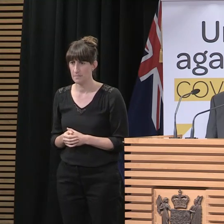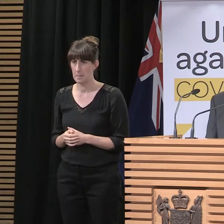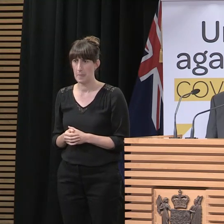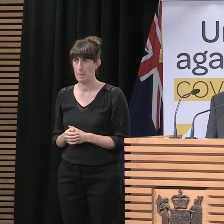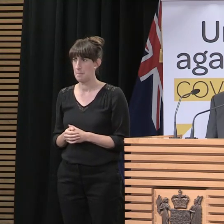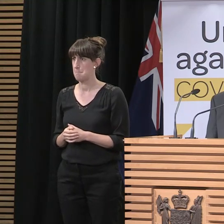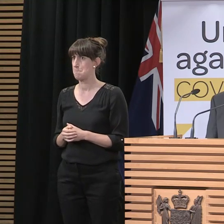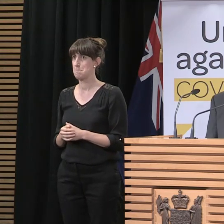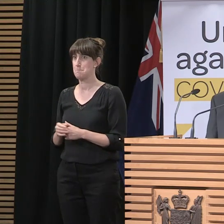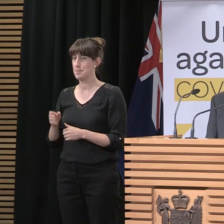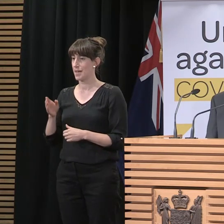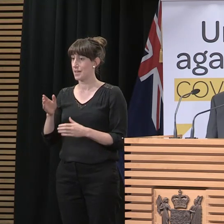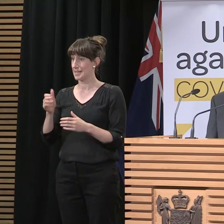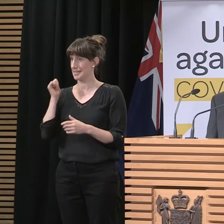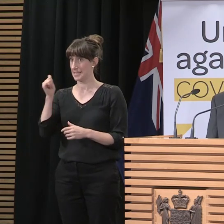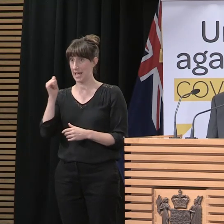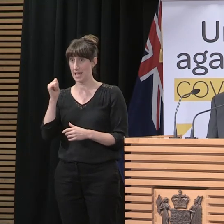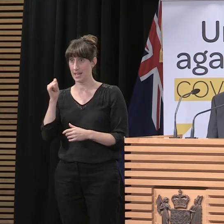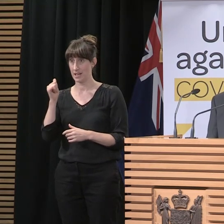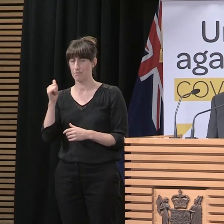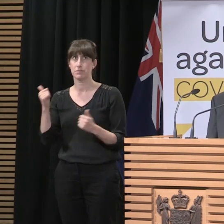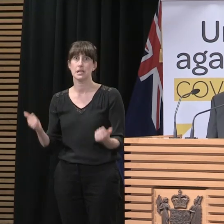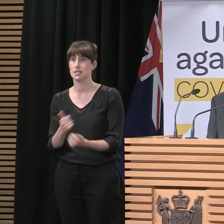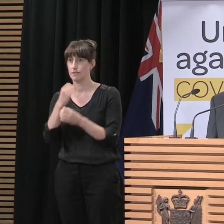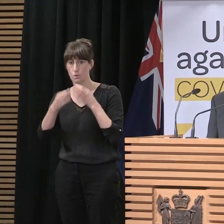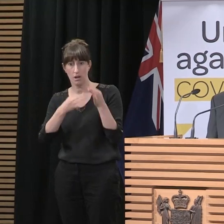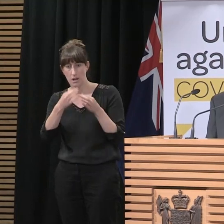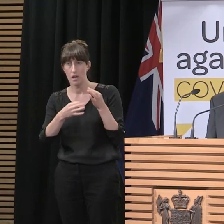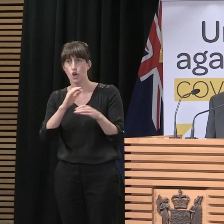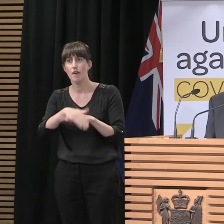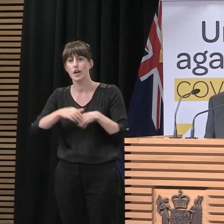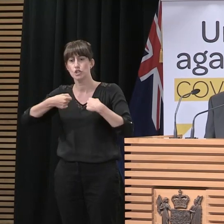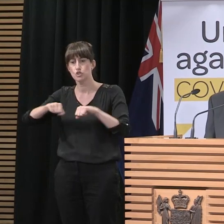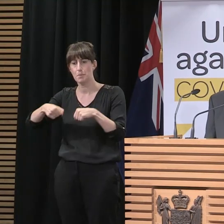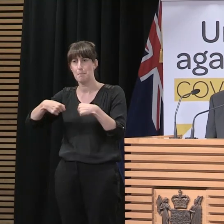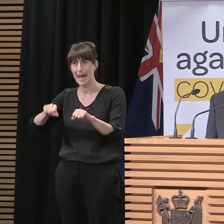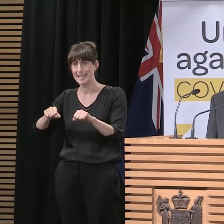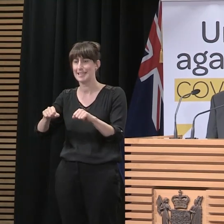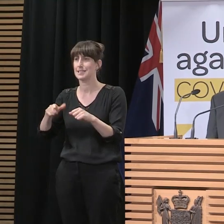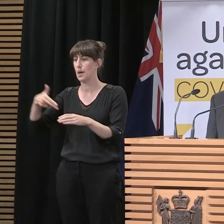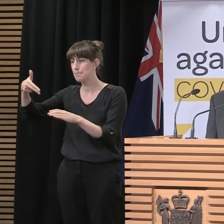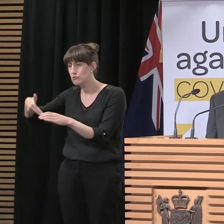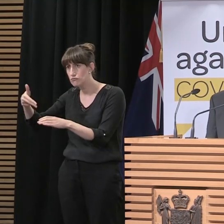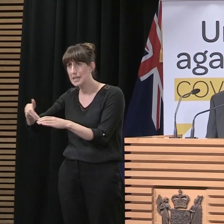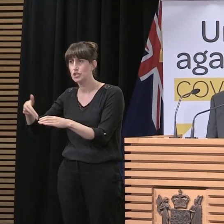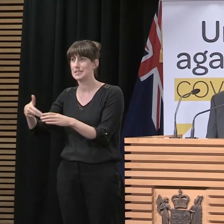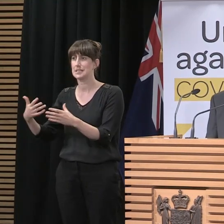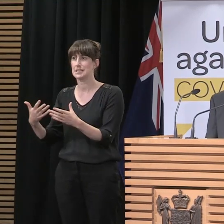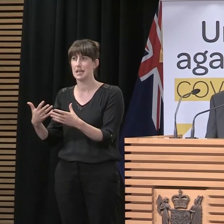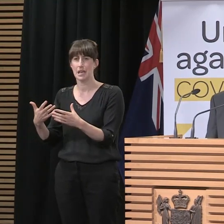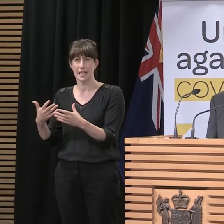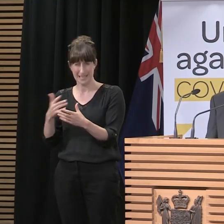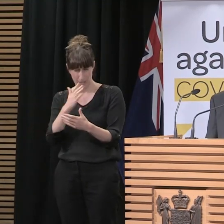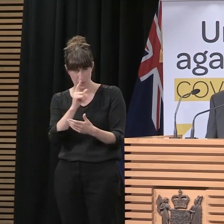big questions we got from people yesterday were, what can they do for supermarkets, service stations, that sort of thing? Can you